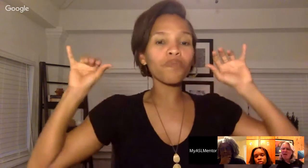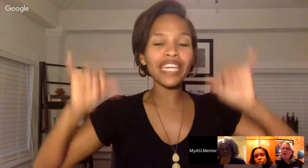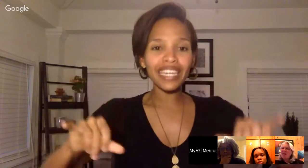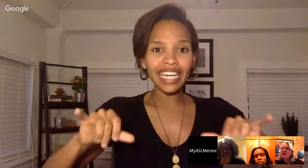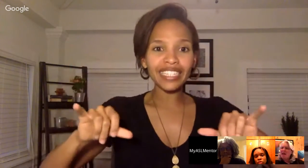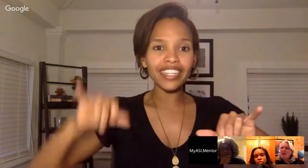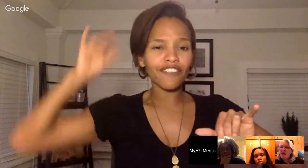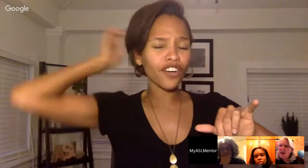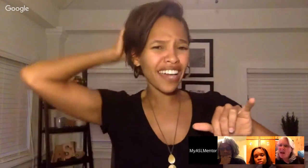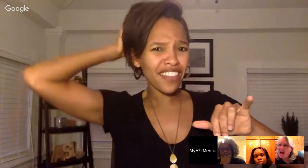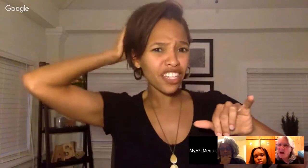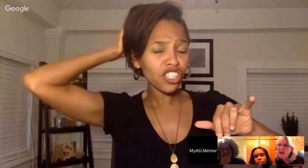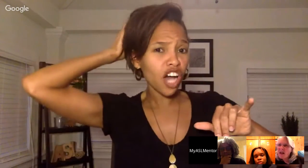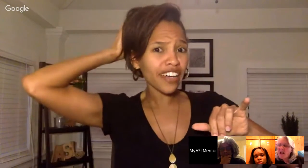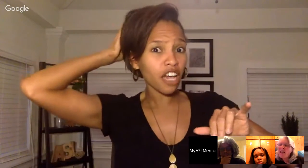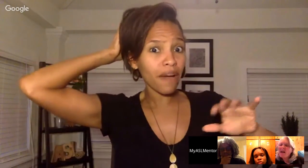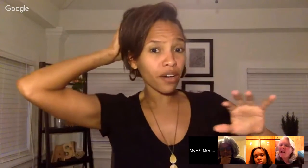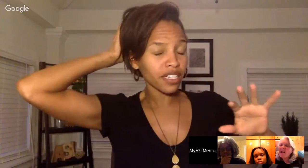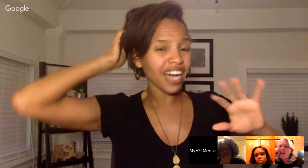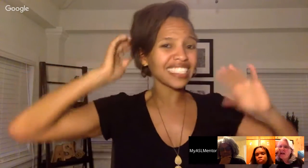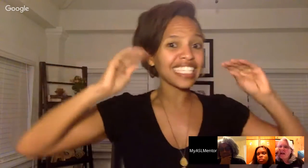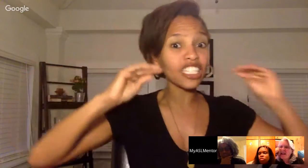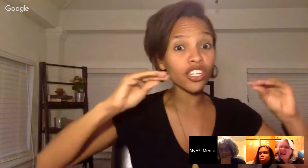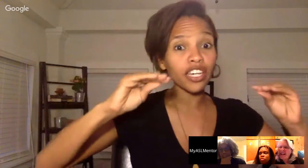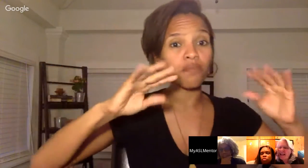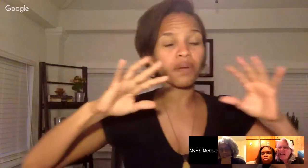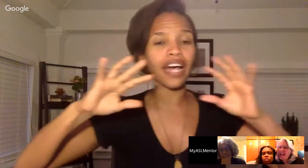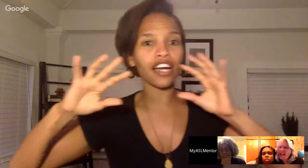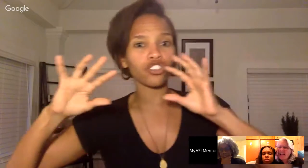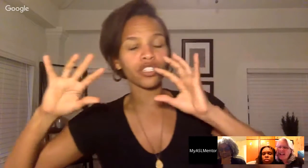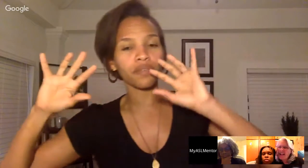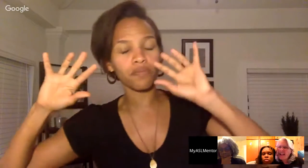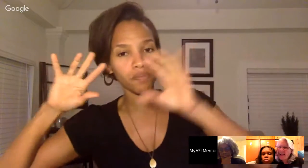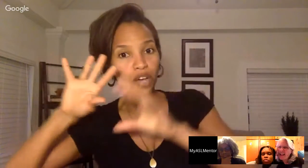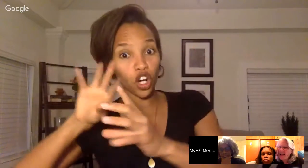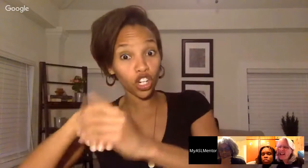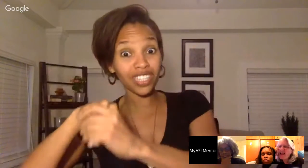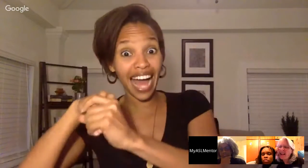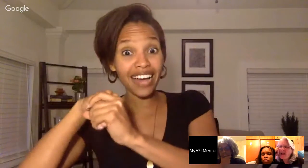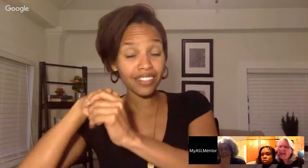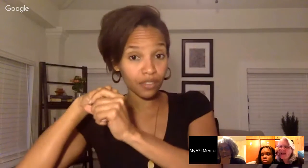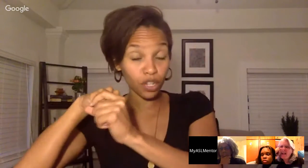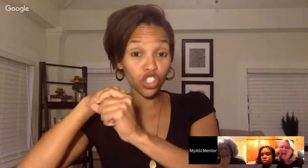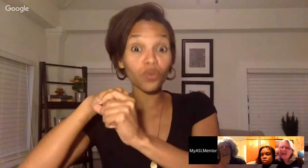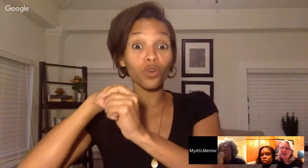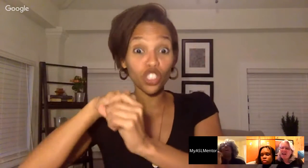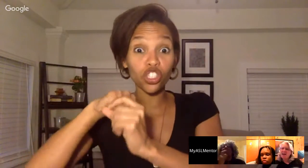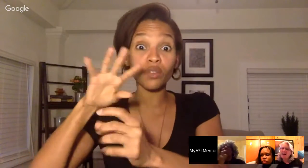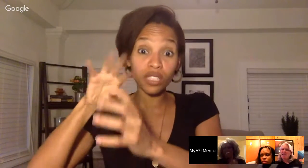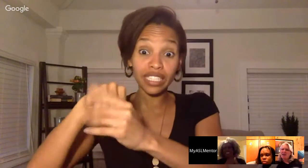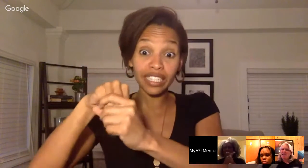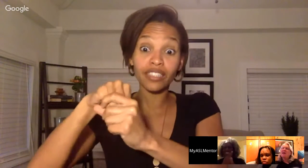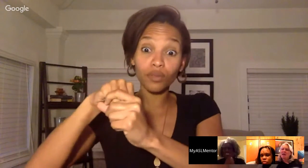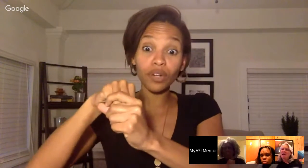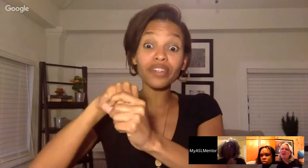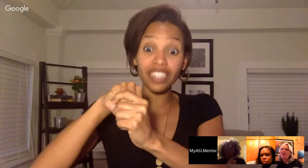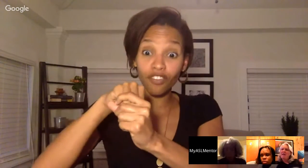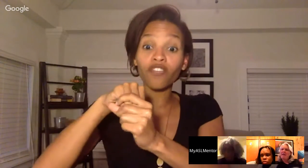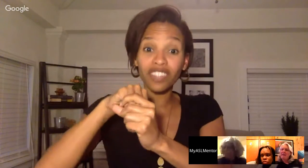still being in deathhood. I think she's talking about not teaching it, but actually her class, when she was involved